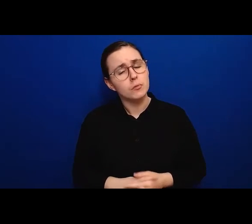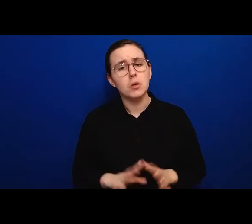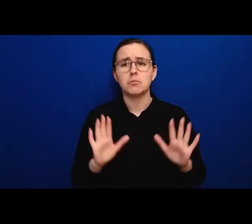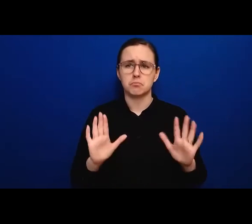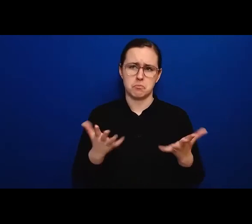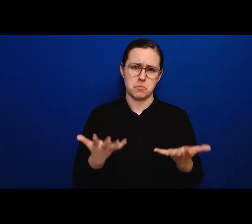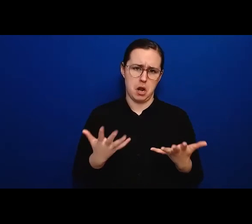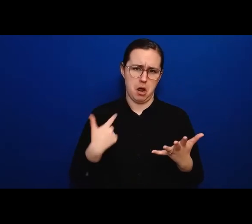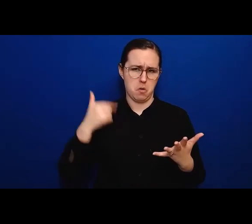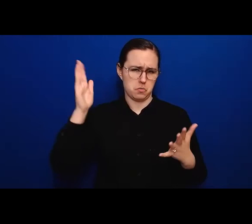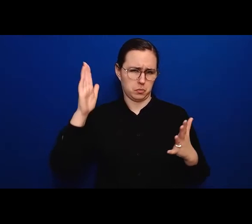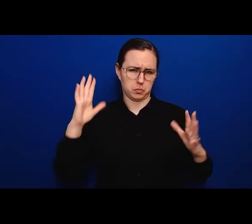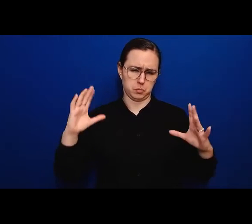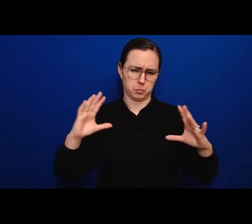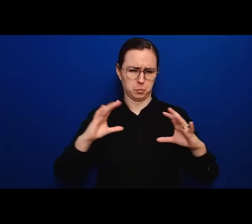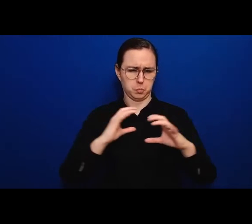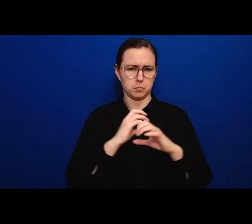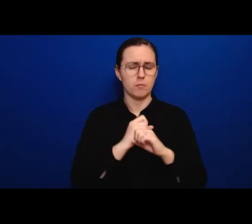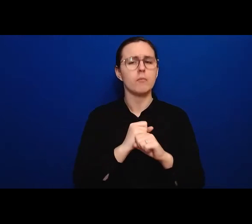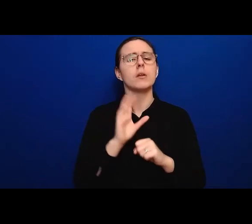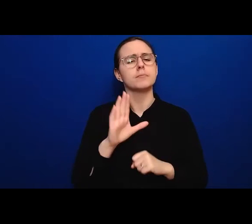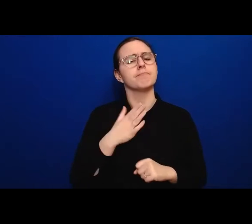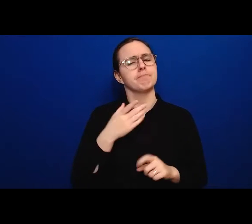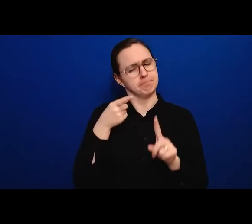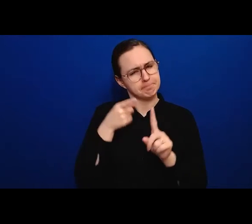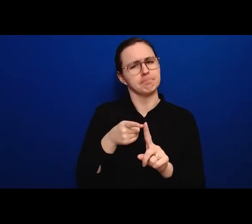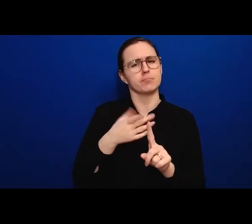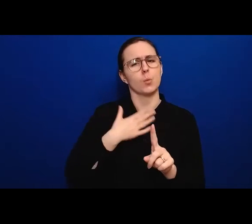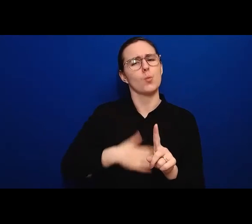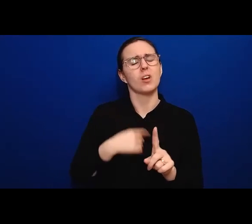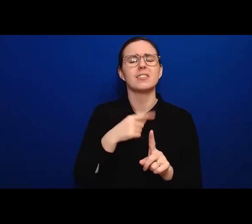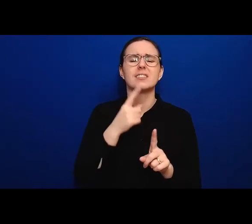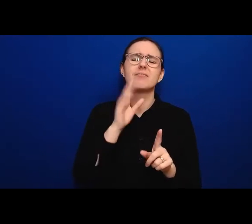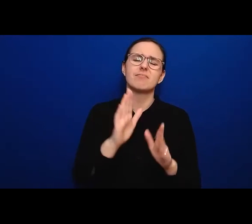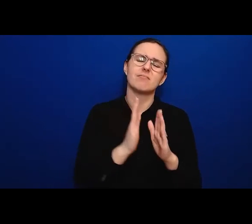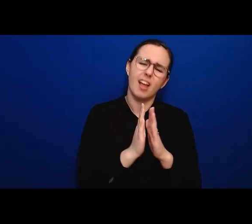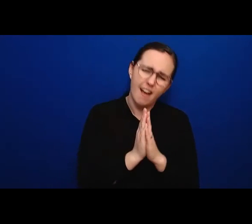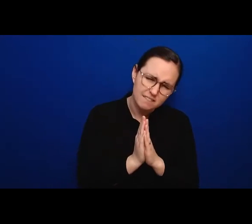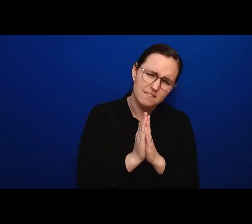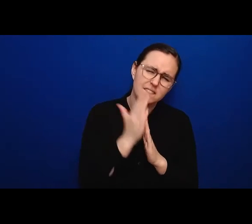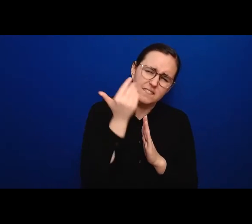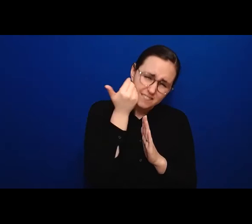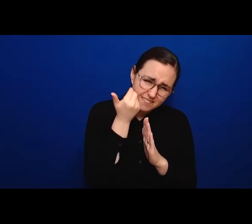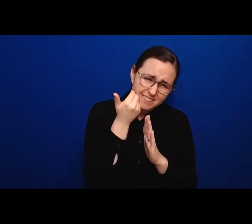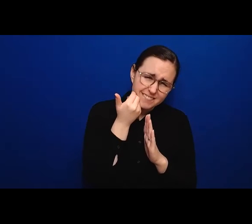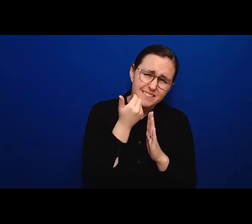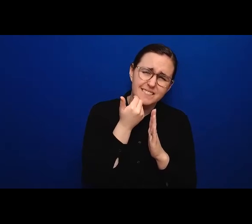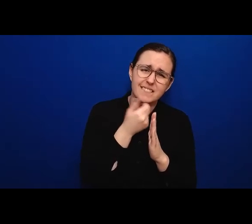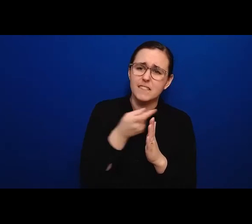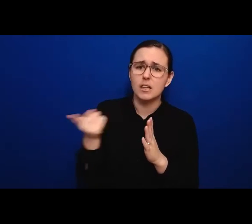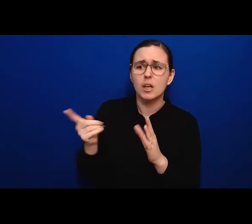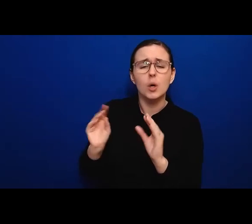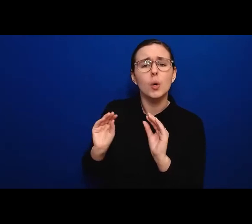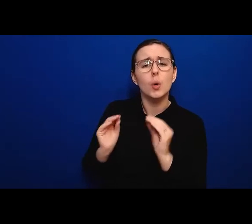say is that please do not feel fear when you participate. Do not feel fear